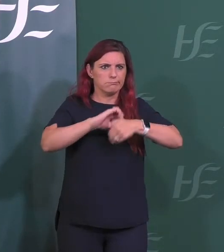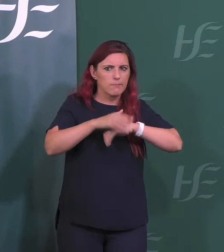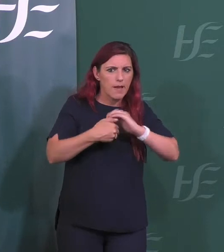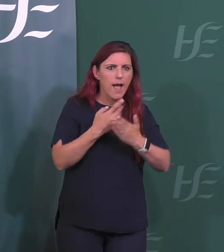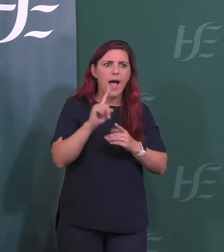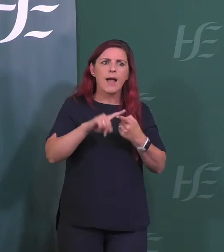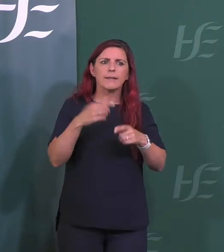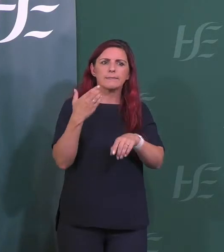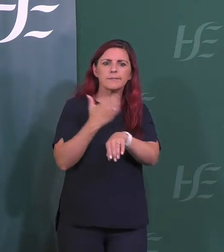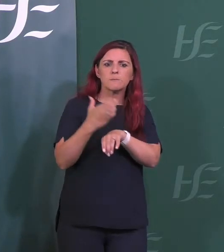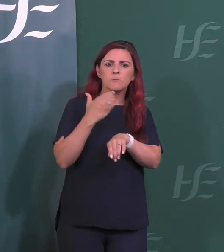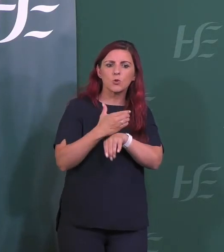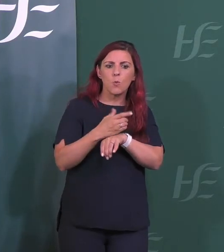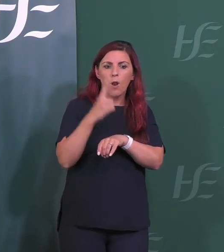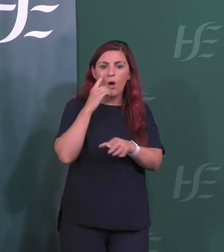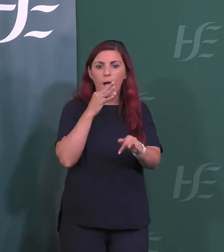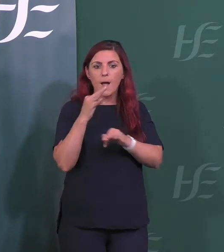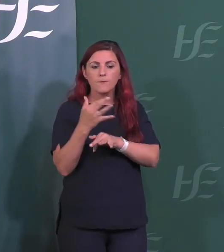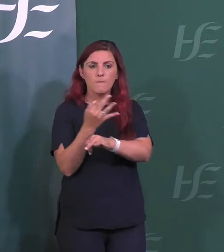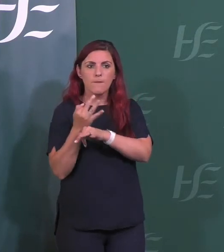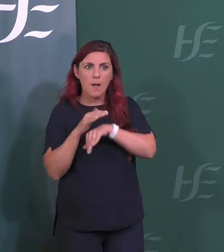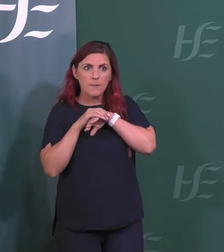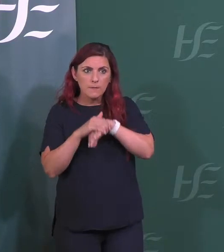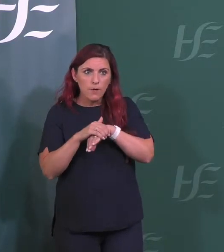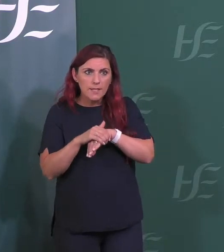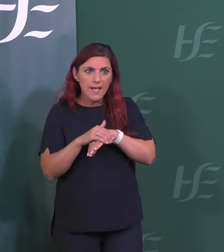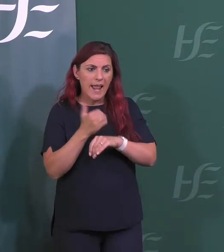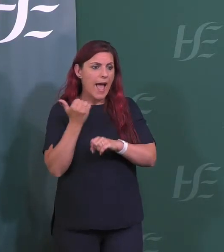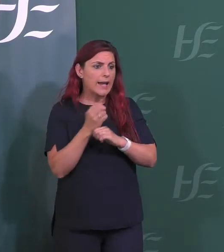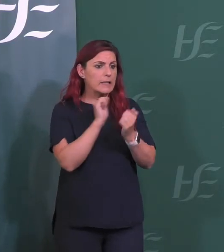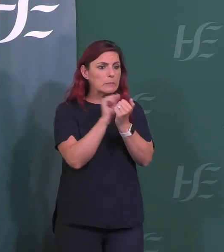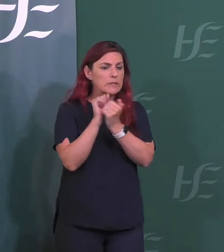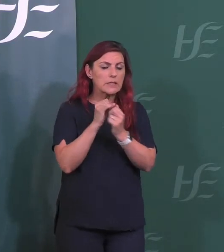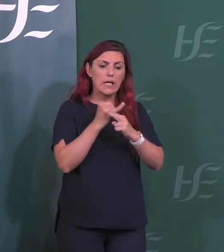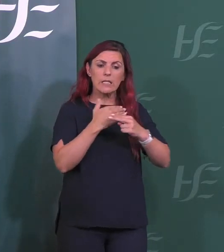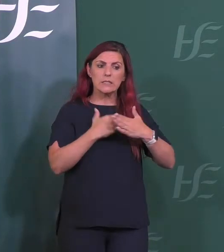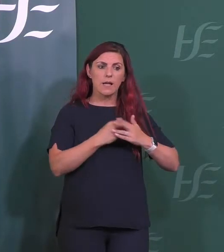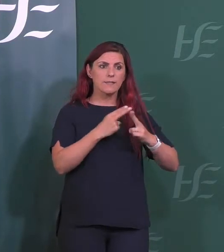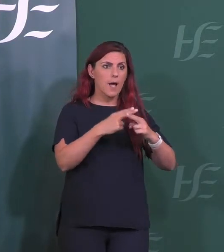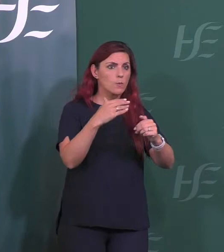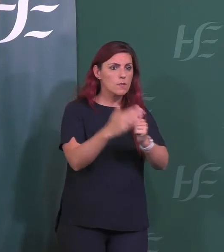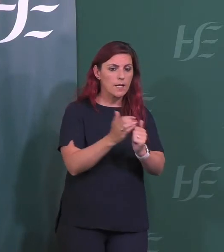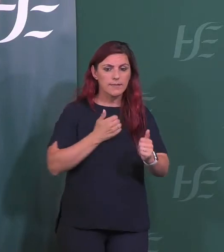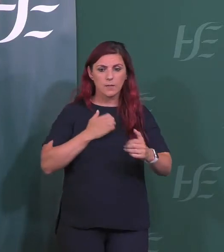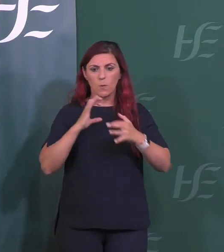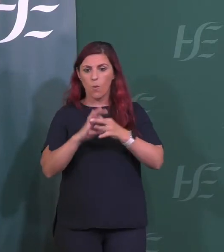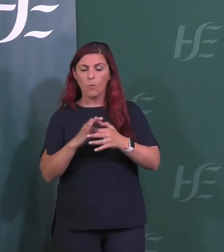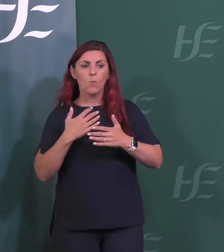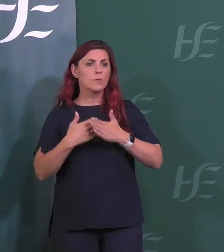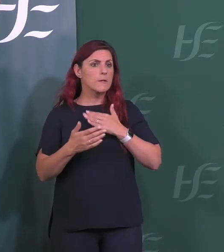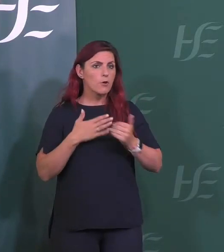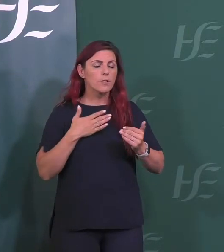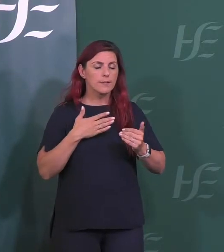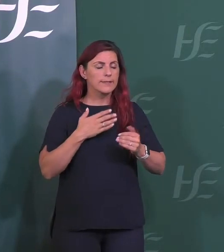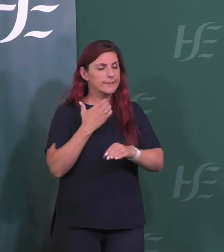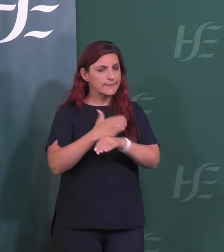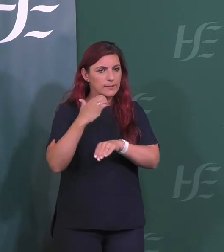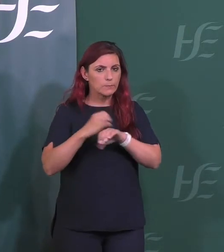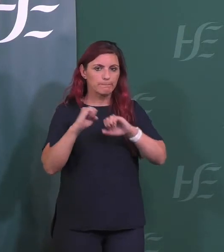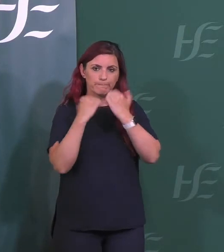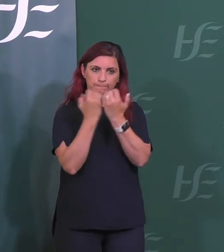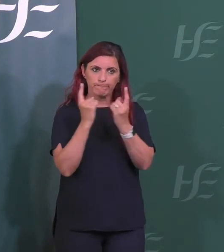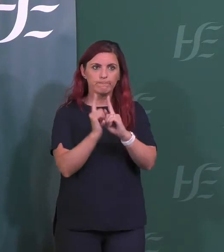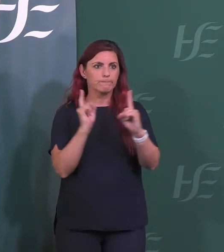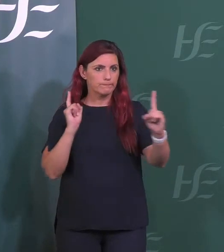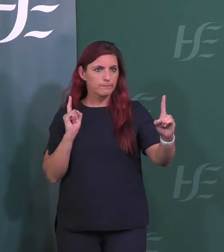any interactions that you will have in the coming weeks, whether that's indoors or outdoors, or at home or socially mixing. Just a particular